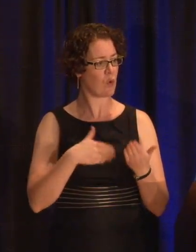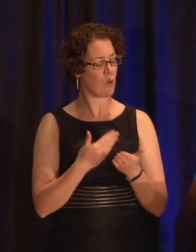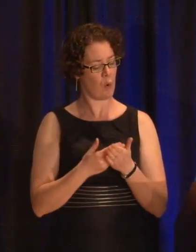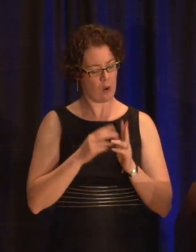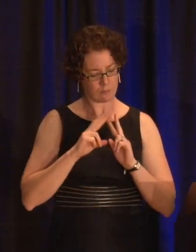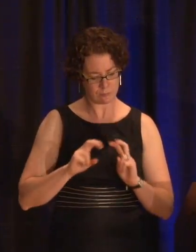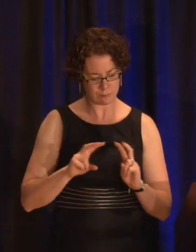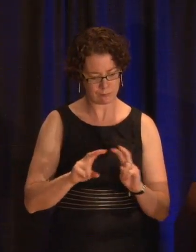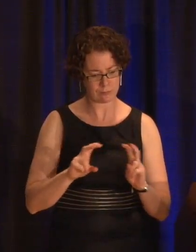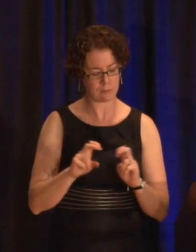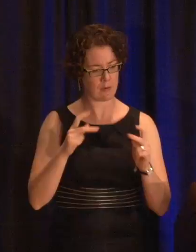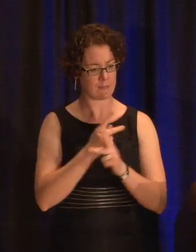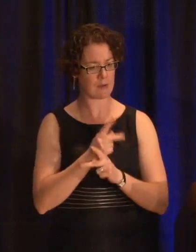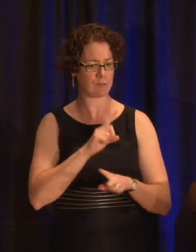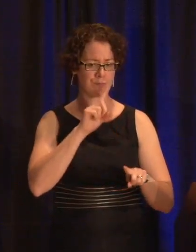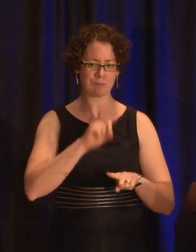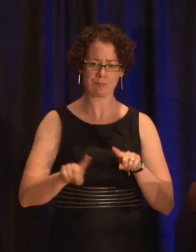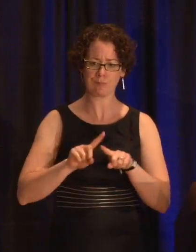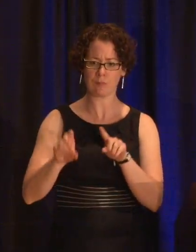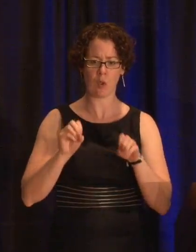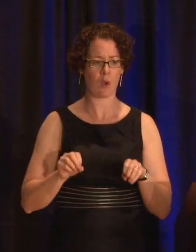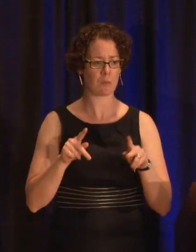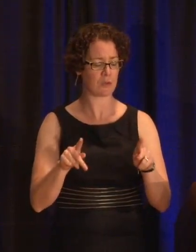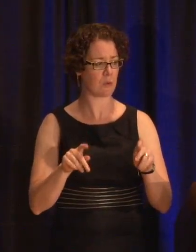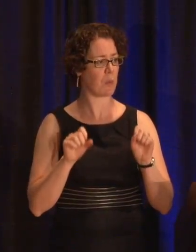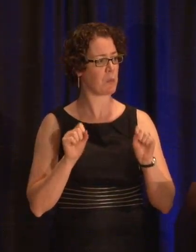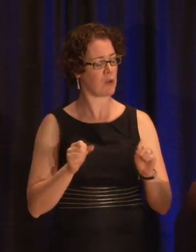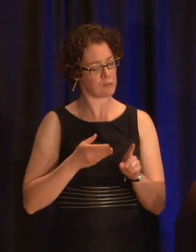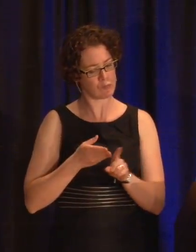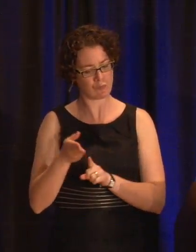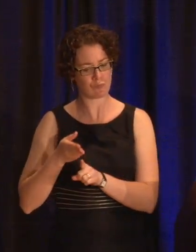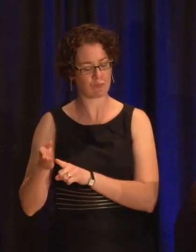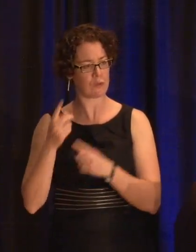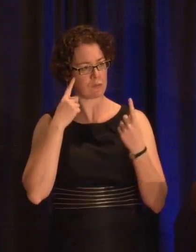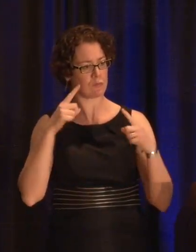explore various opportunities that could lead to a path of devotion.